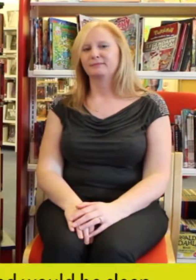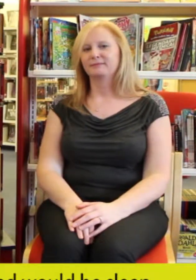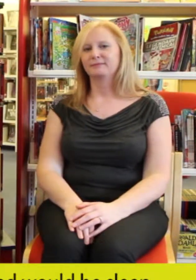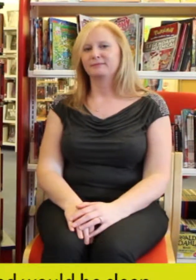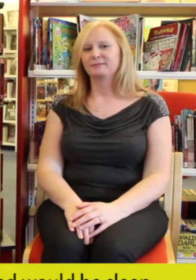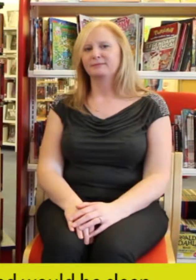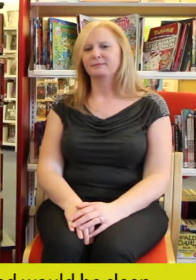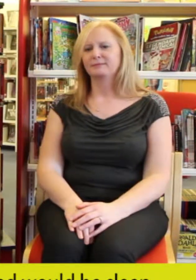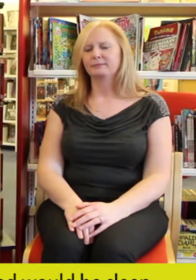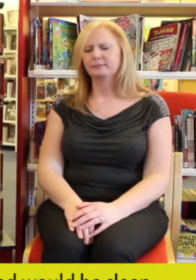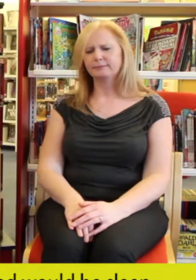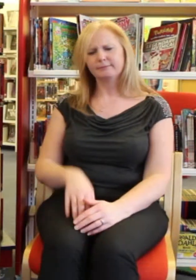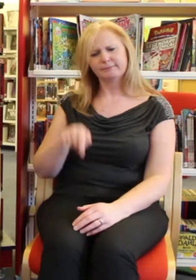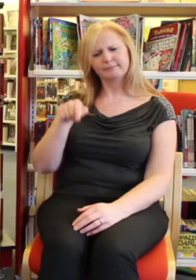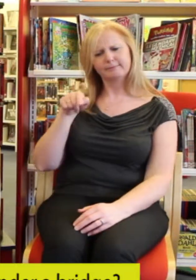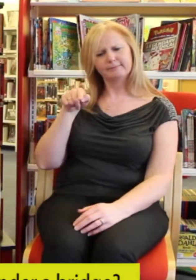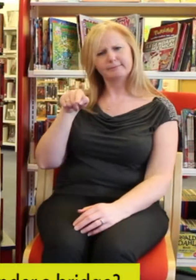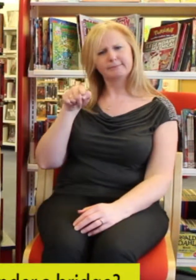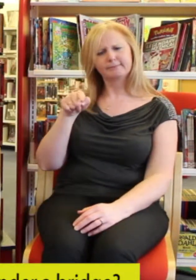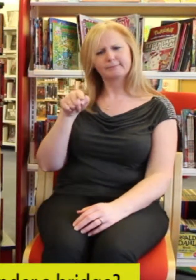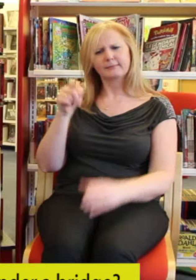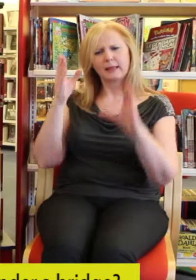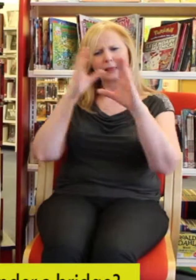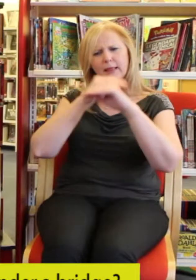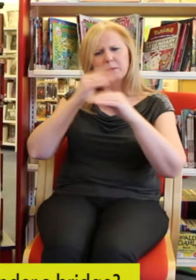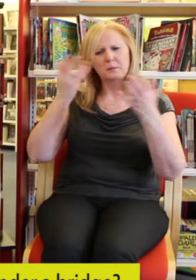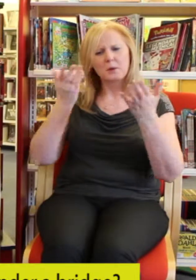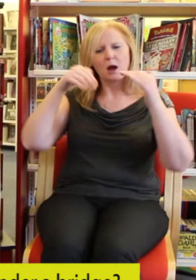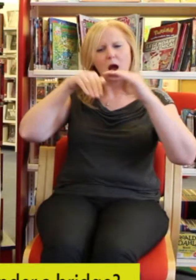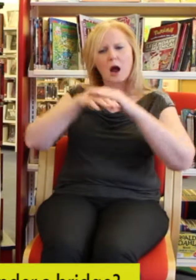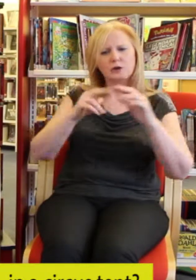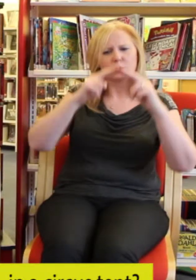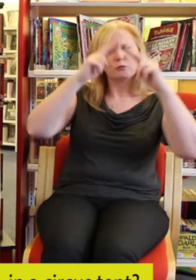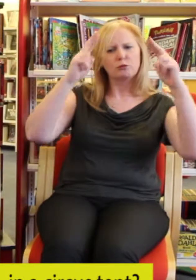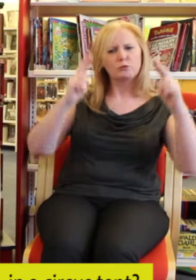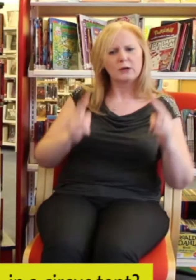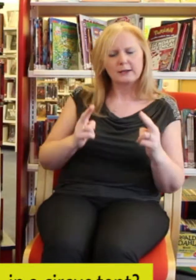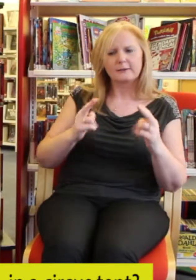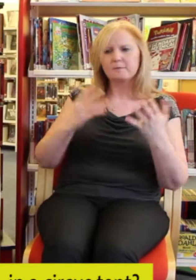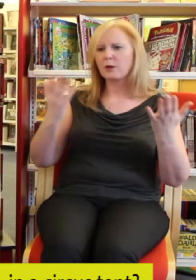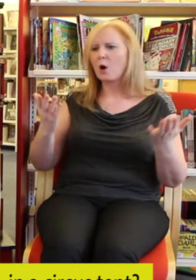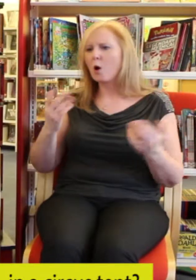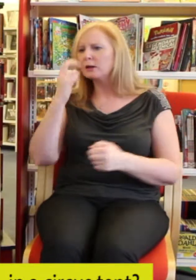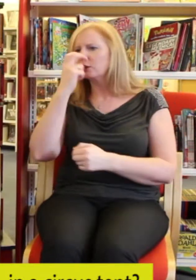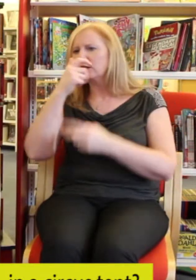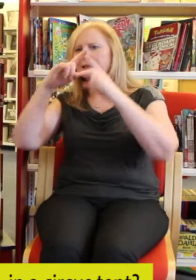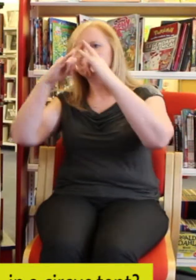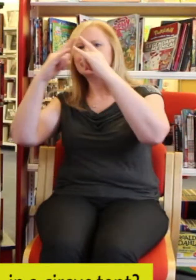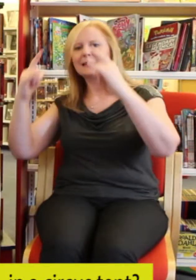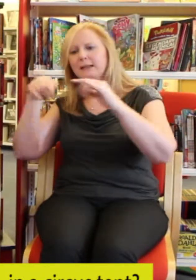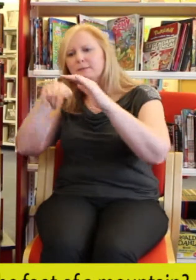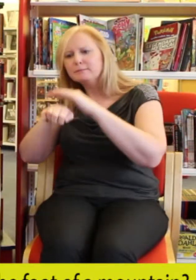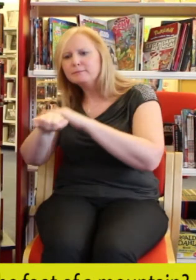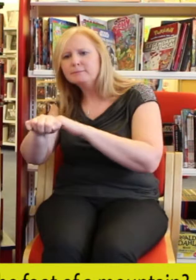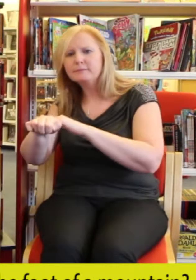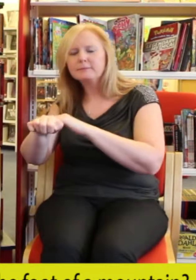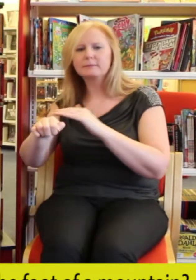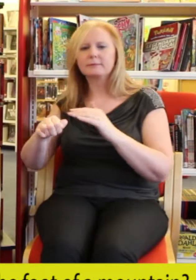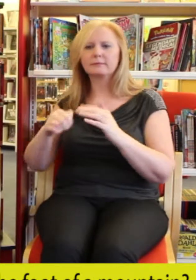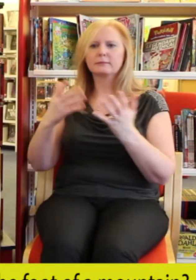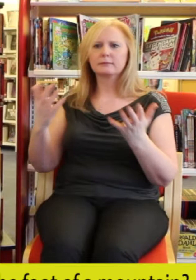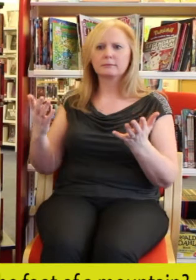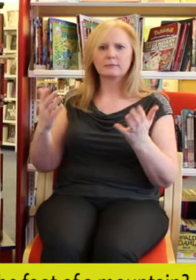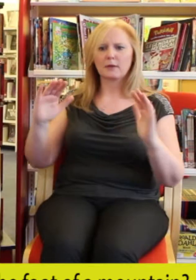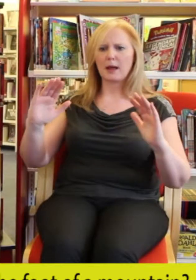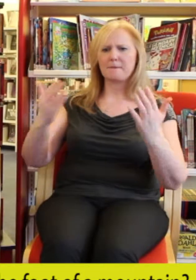And would he sleep under a bridge? In a circus tent? At